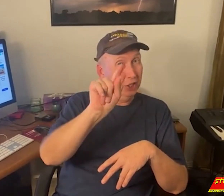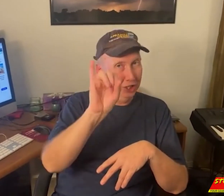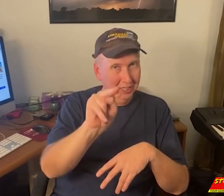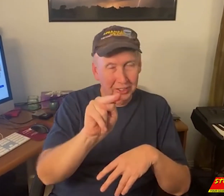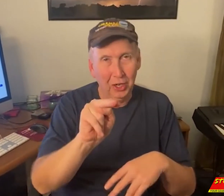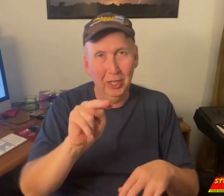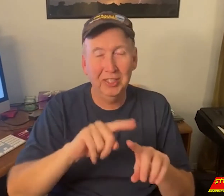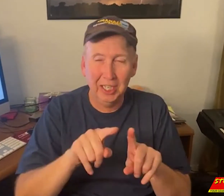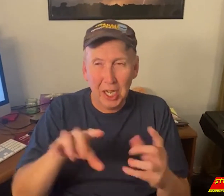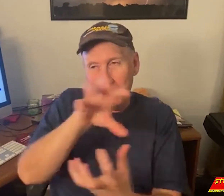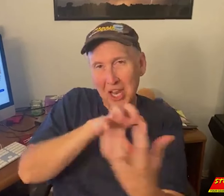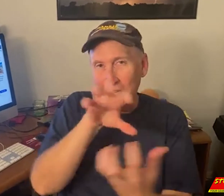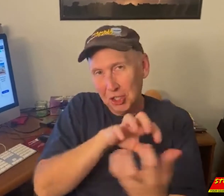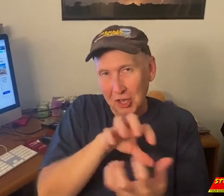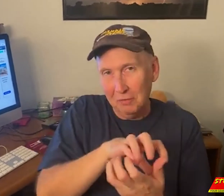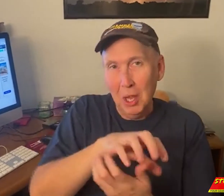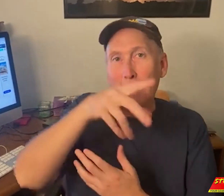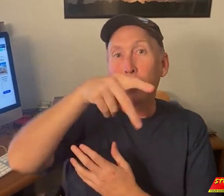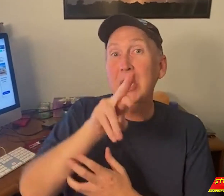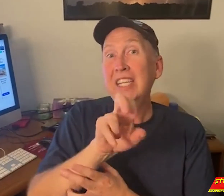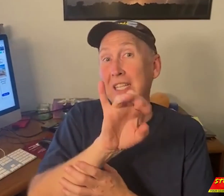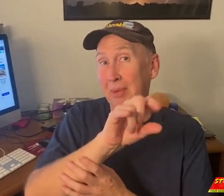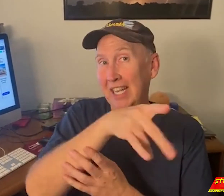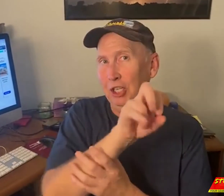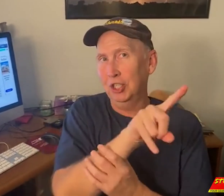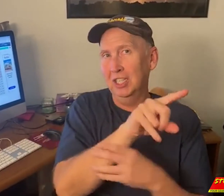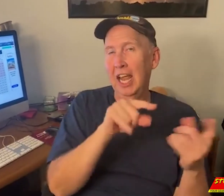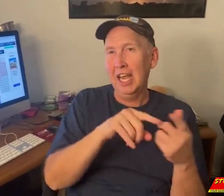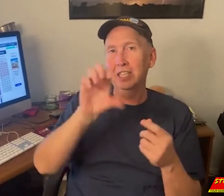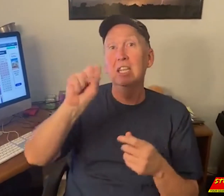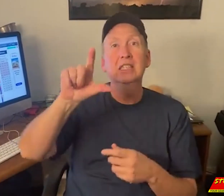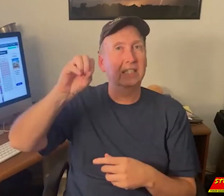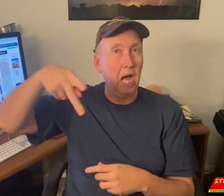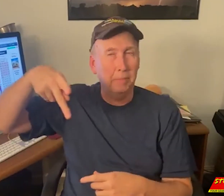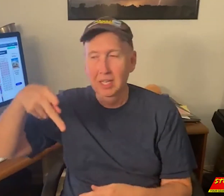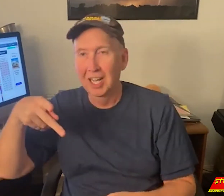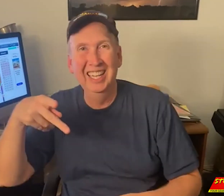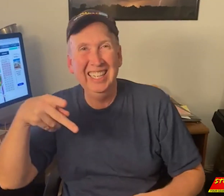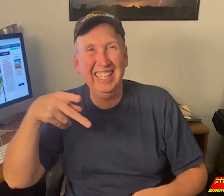precipitation. So it's like a combination of precipitation and slop. Yeah.